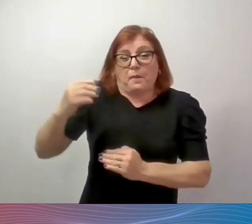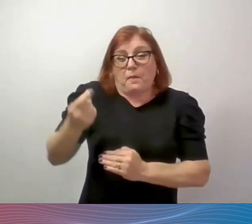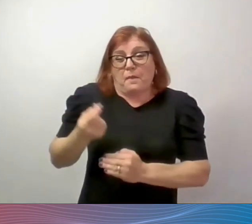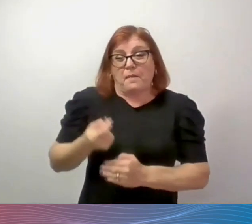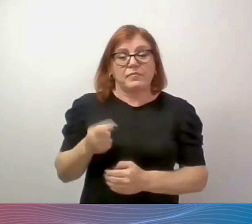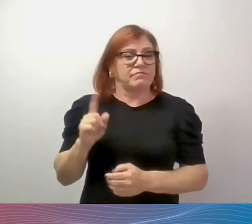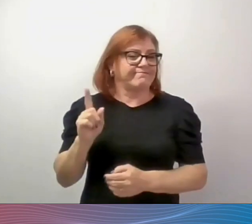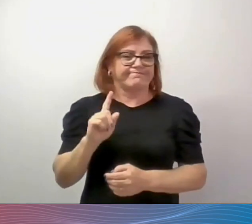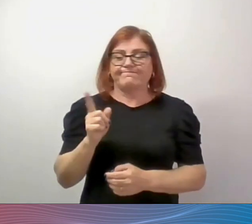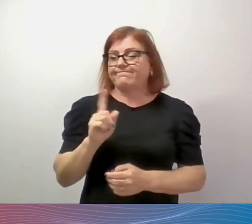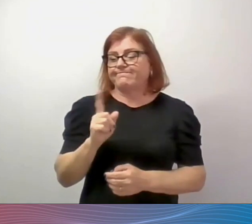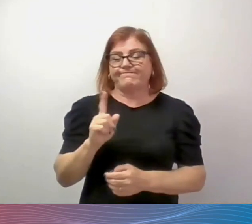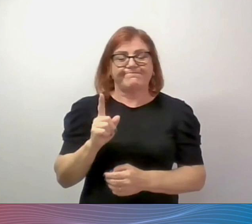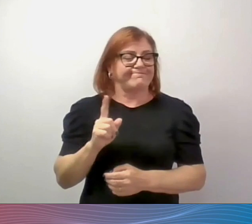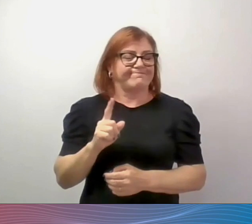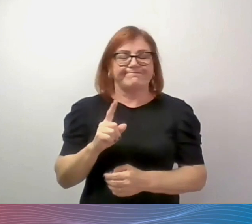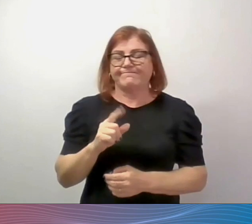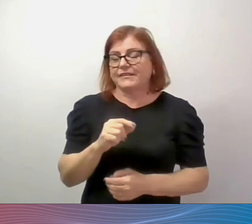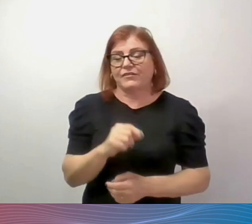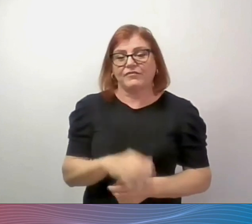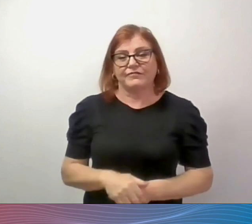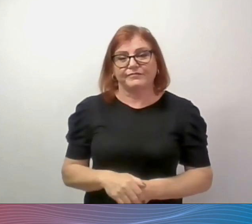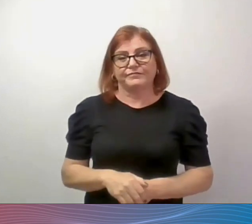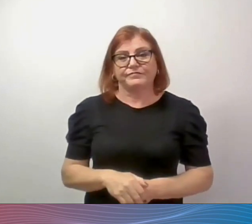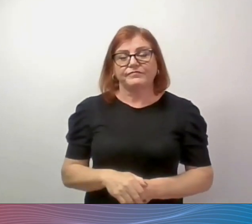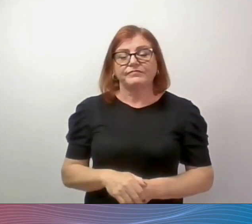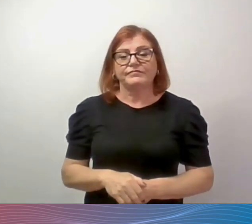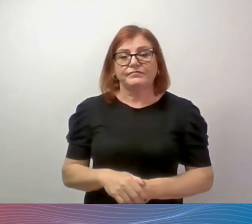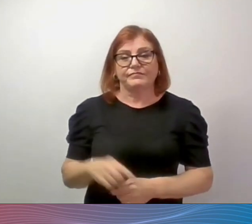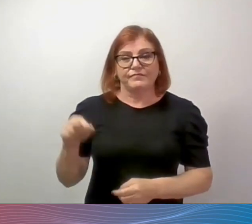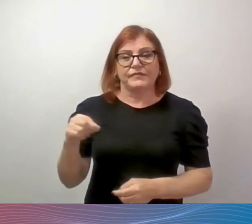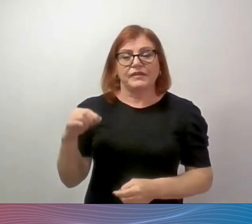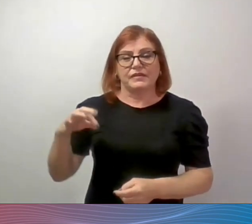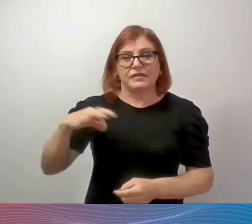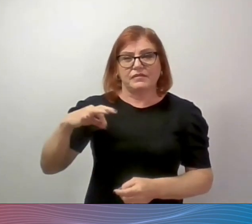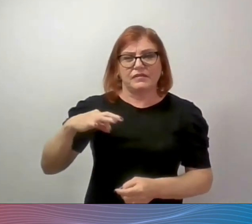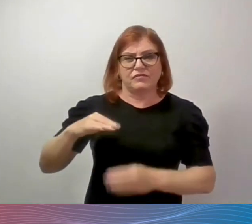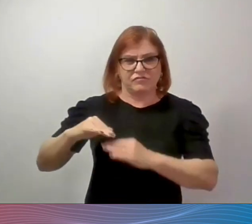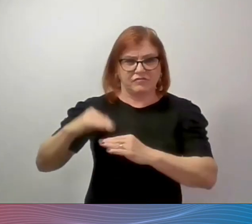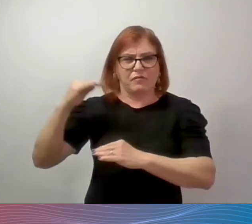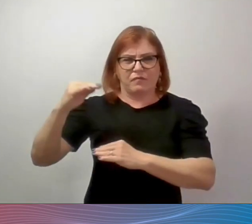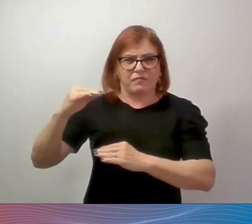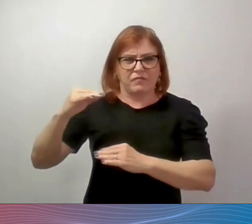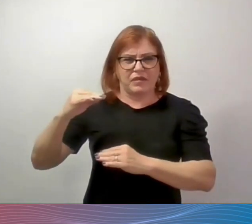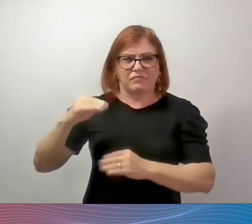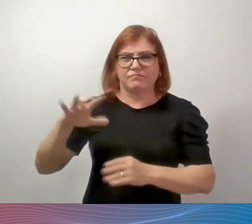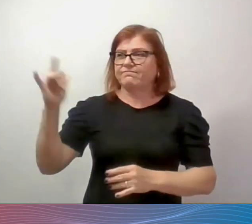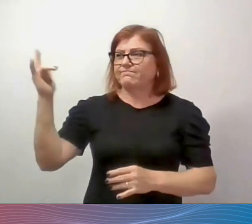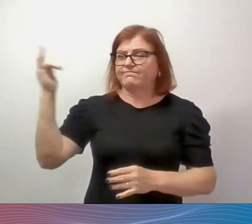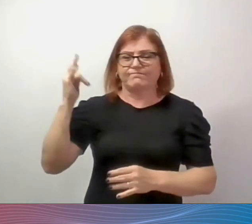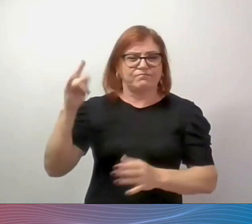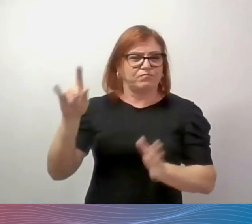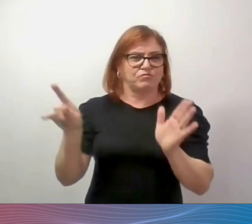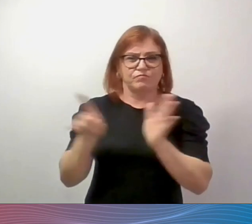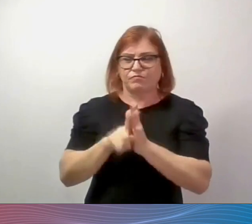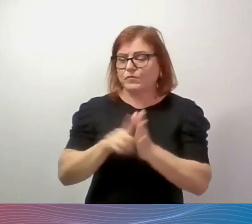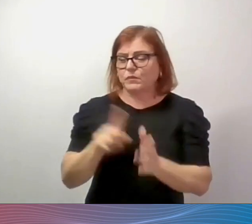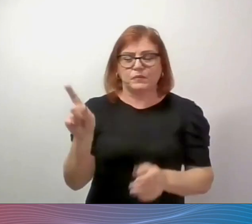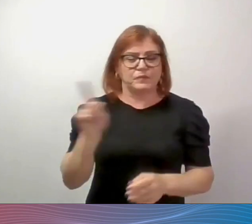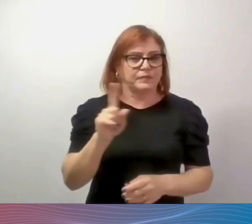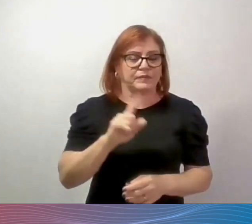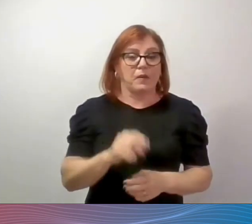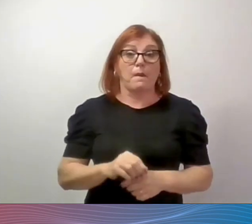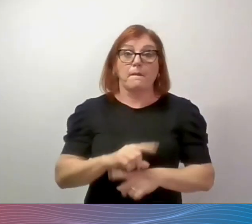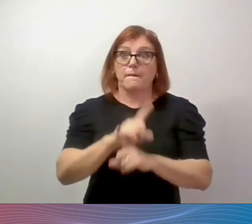não vai alcançar um amor, não. This grace won't reach love. Mas se você ganhar graça agora na imersão da palavra, but if you gain